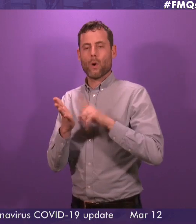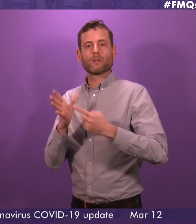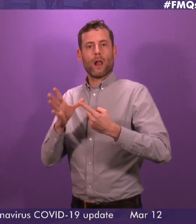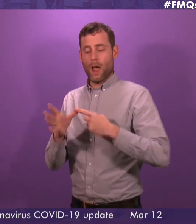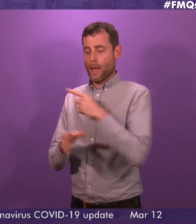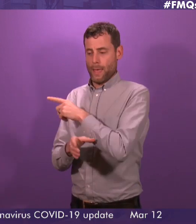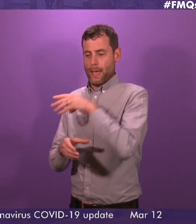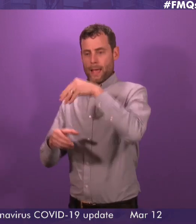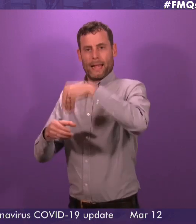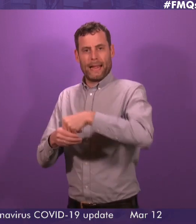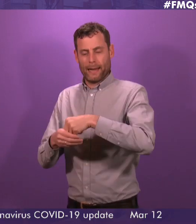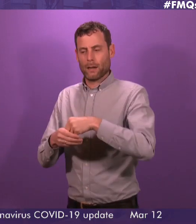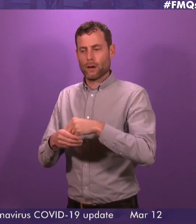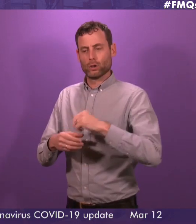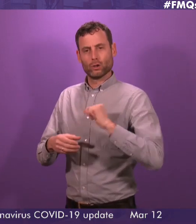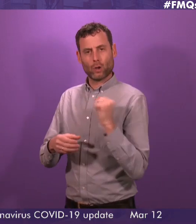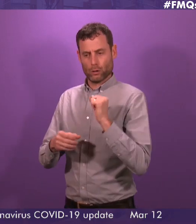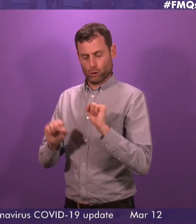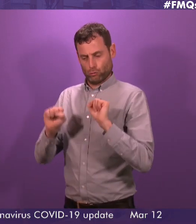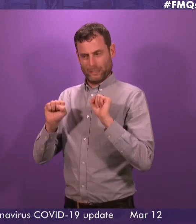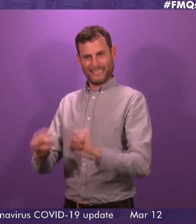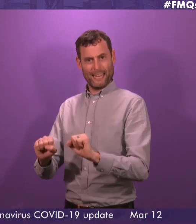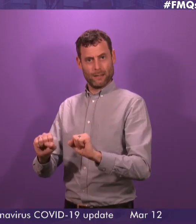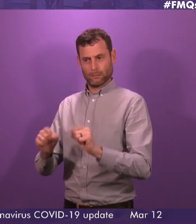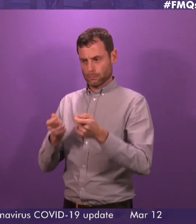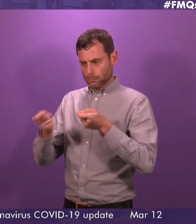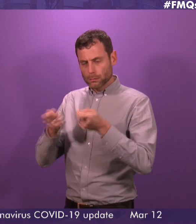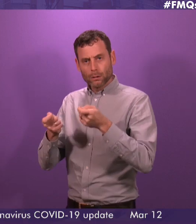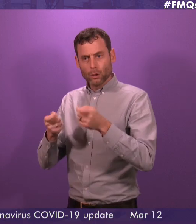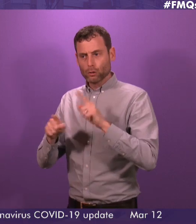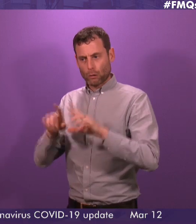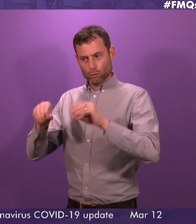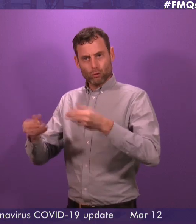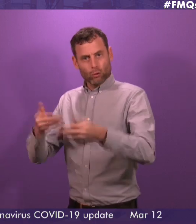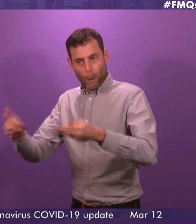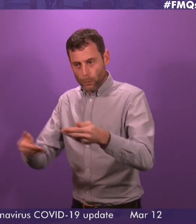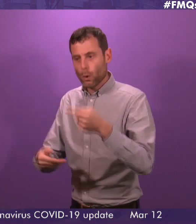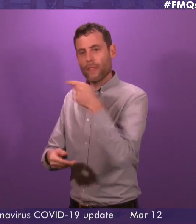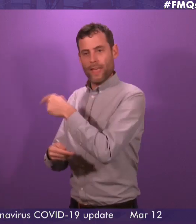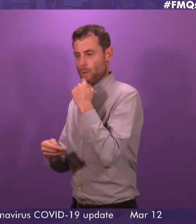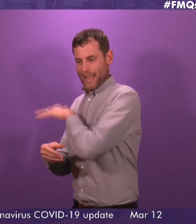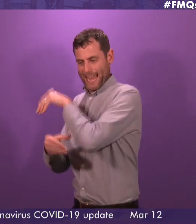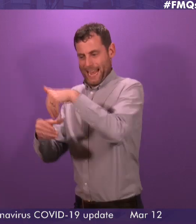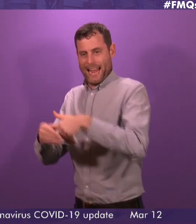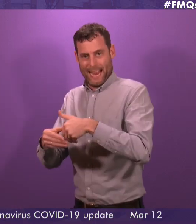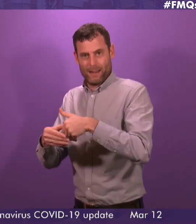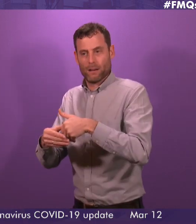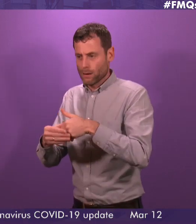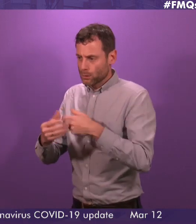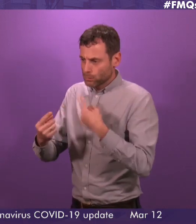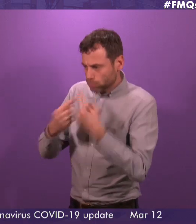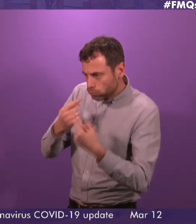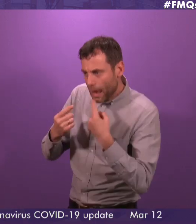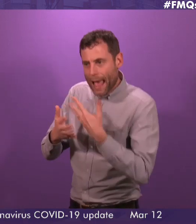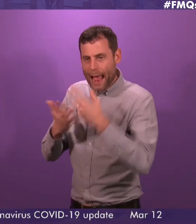Government's resilience operation at the highest level, and so they will be party to the